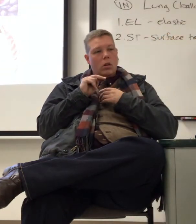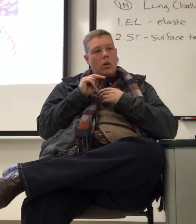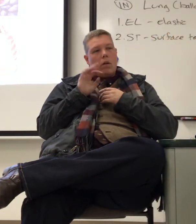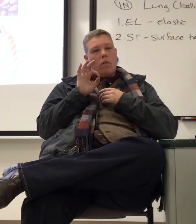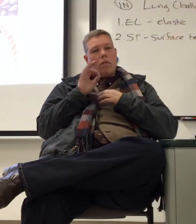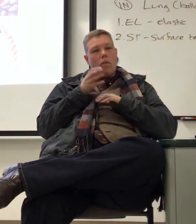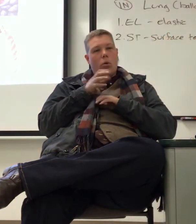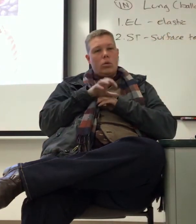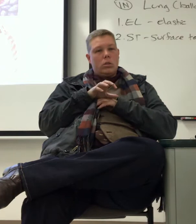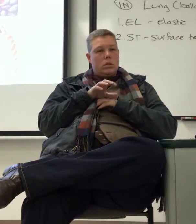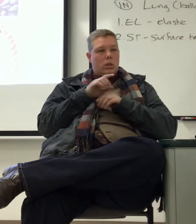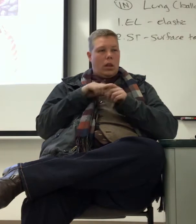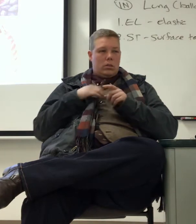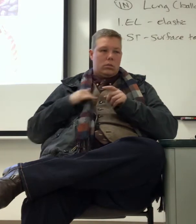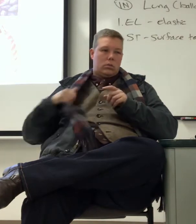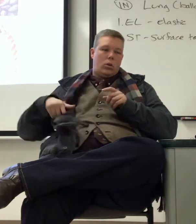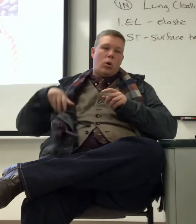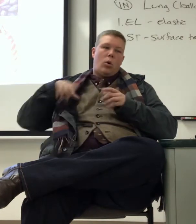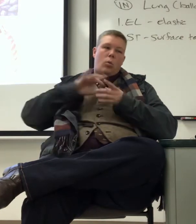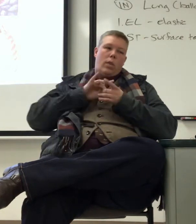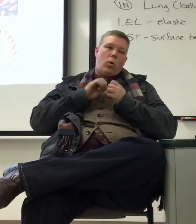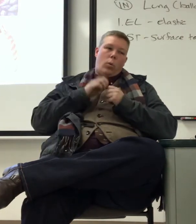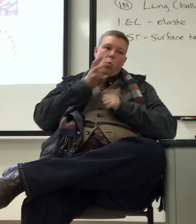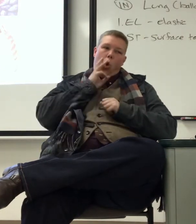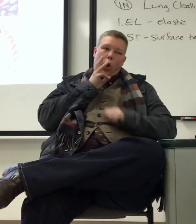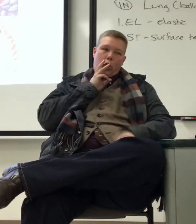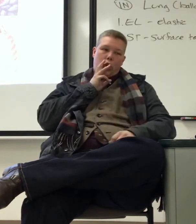That's due to water.